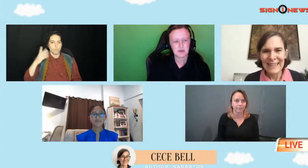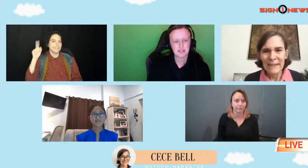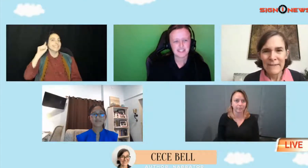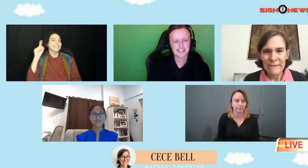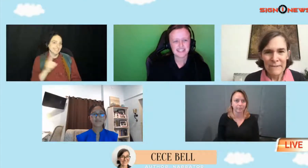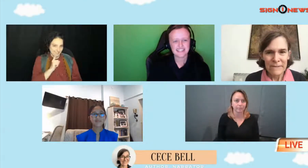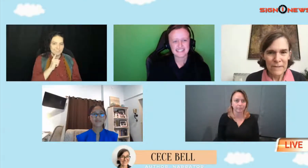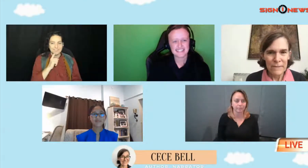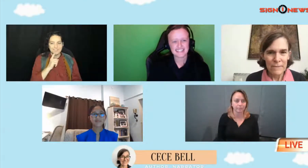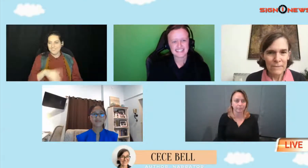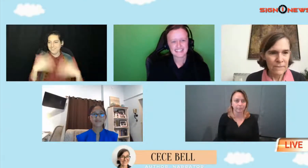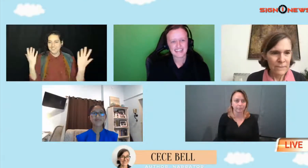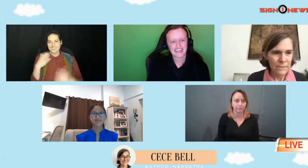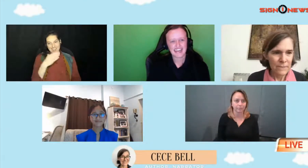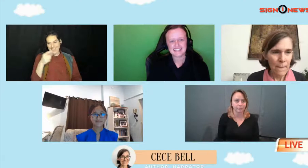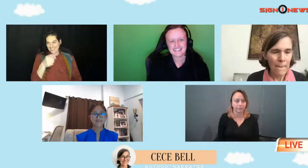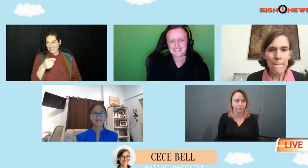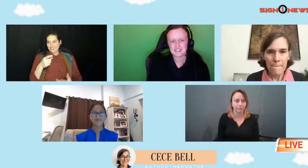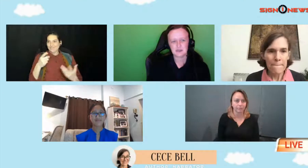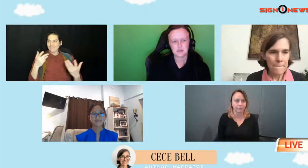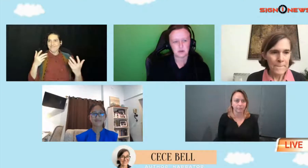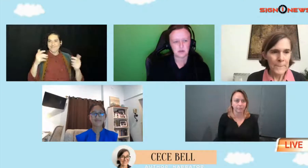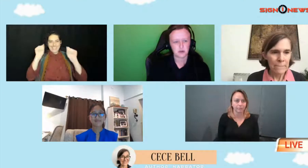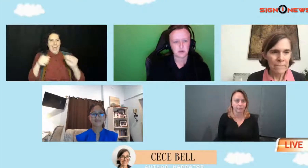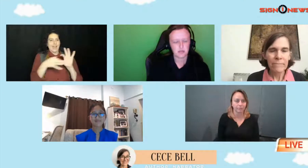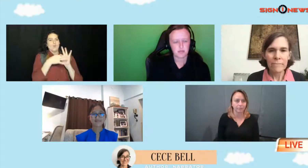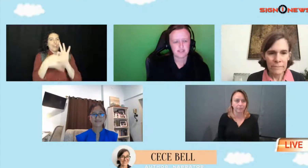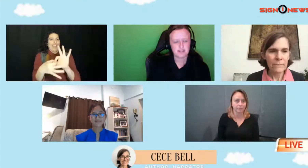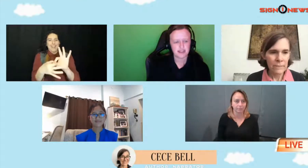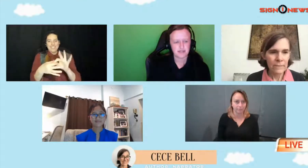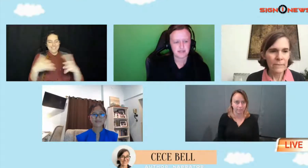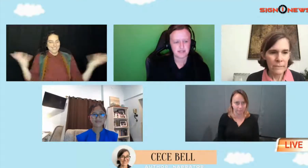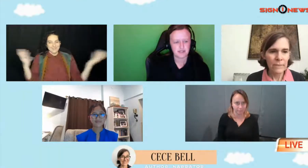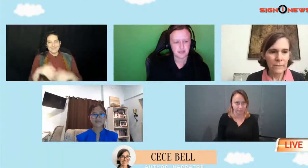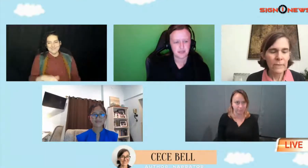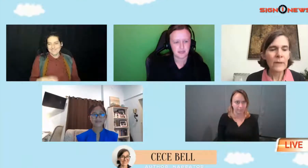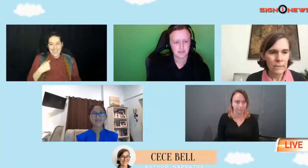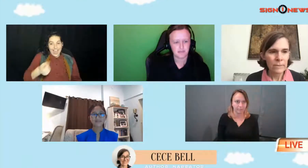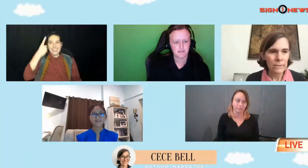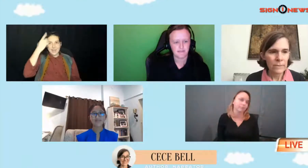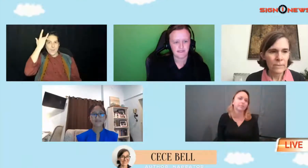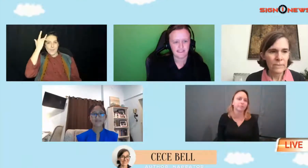Now, both Lexi and Cece, you both grew up deaf.